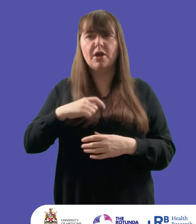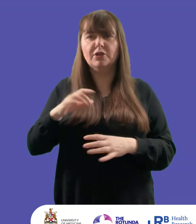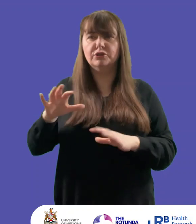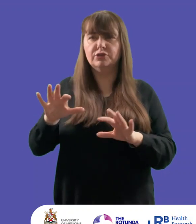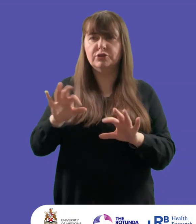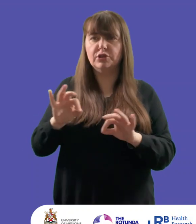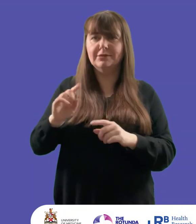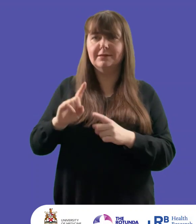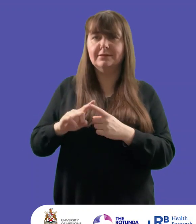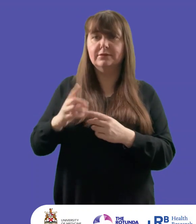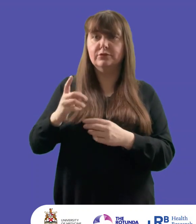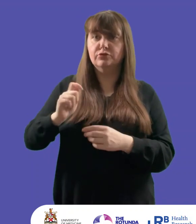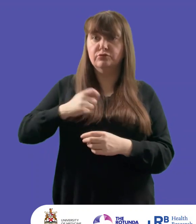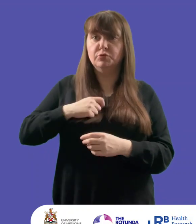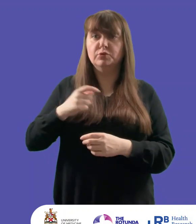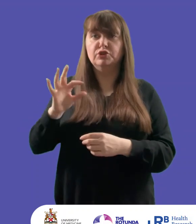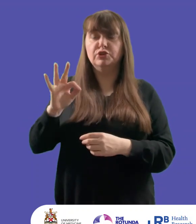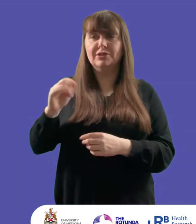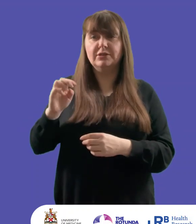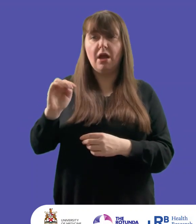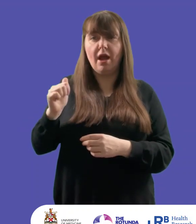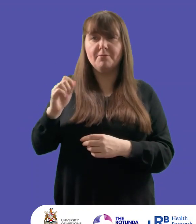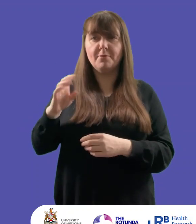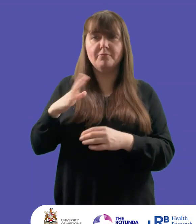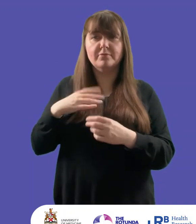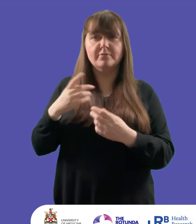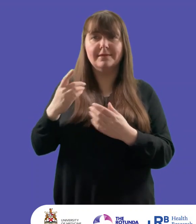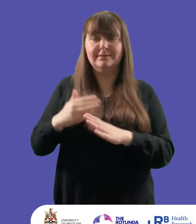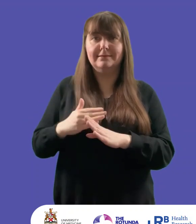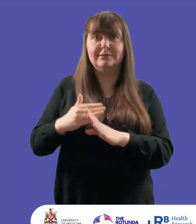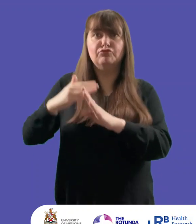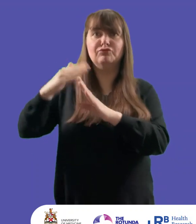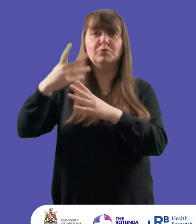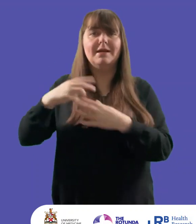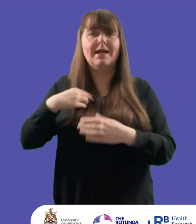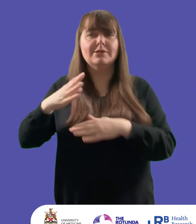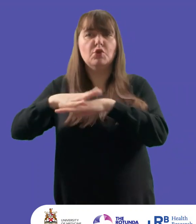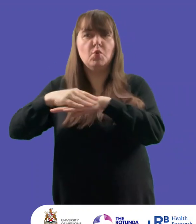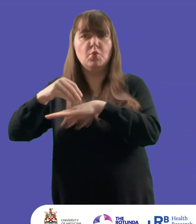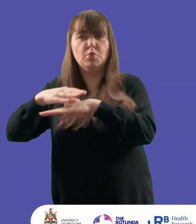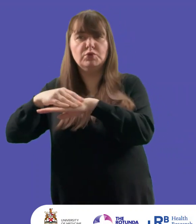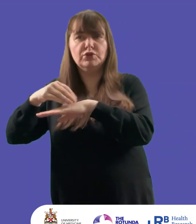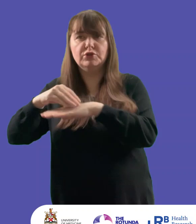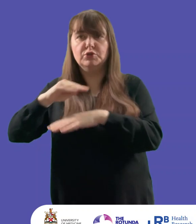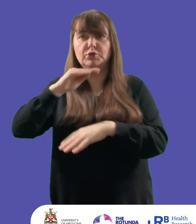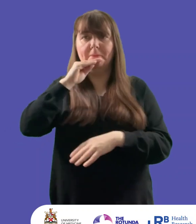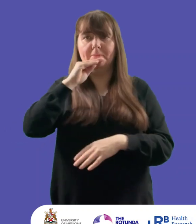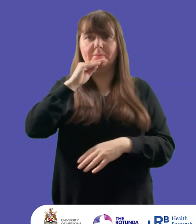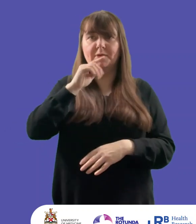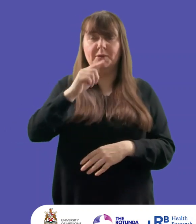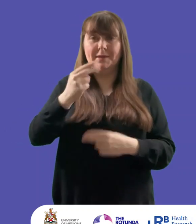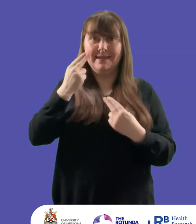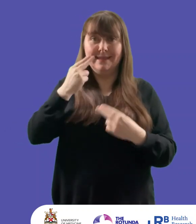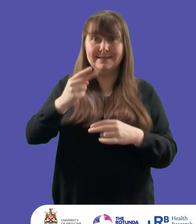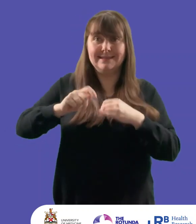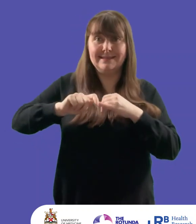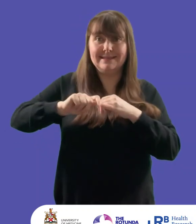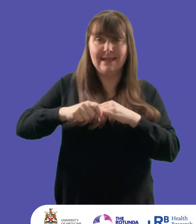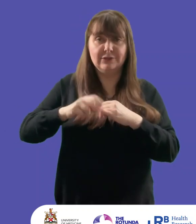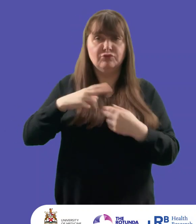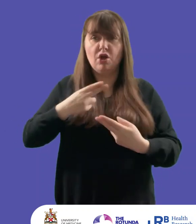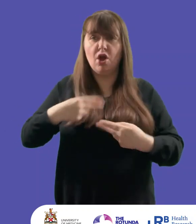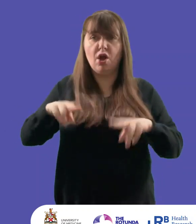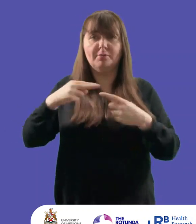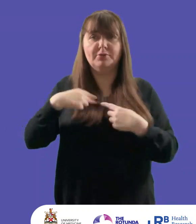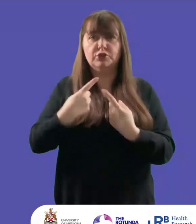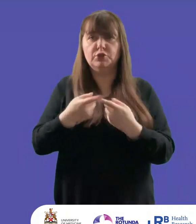it's true that genetic abnormalities can increase as we get older, this does not necessarily mean that you need to get testing. It's entirely up